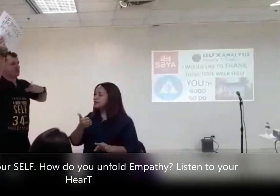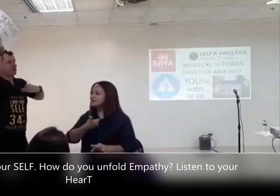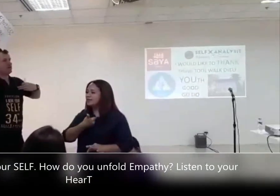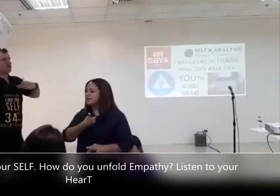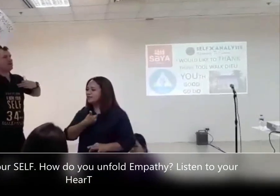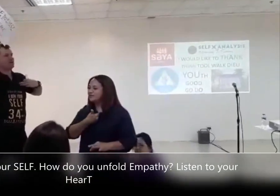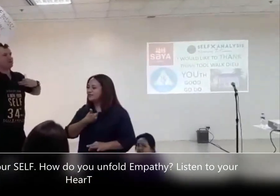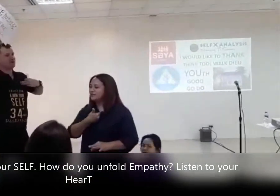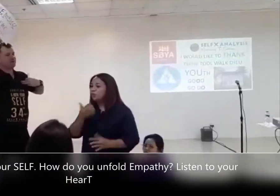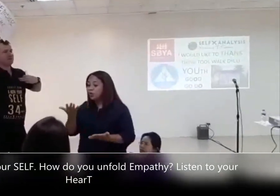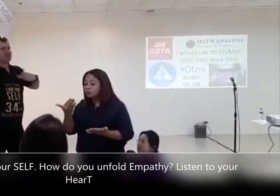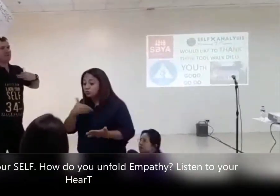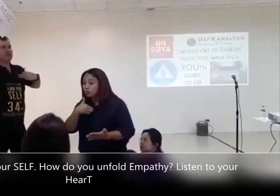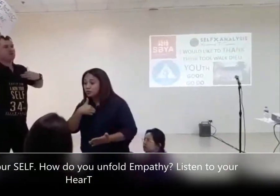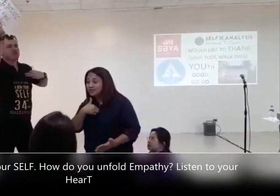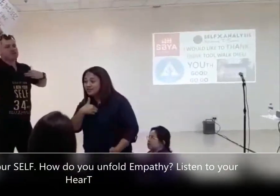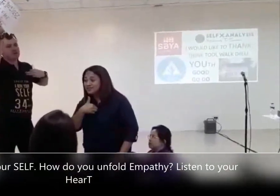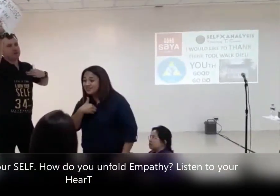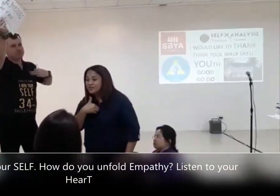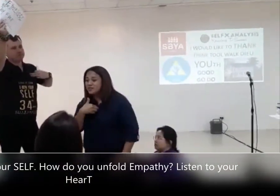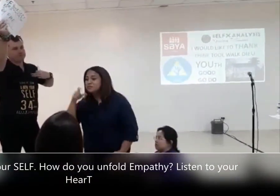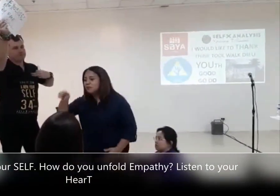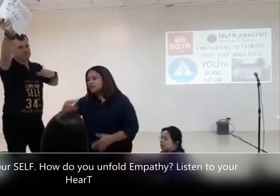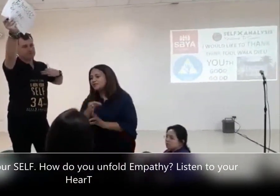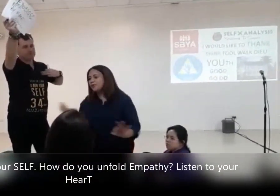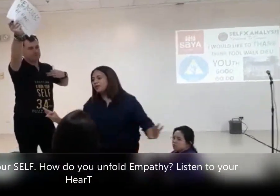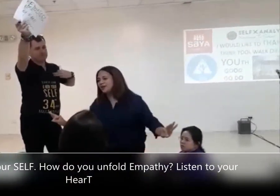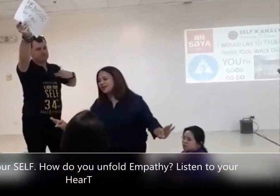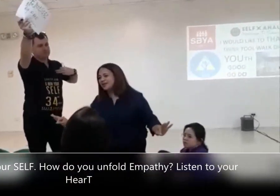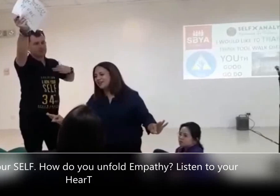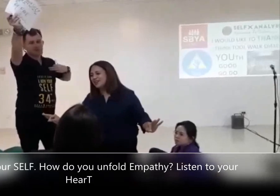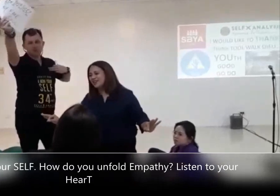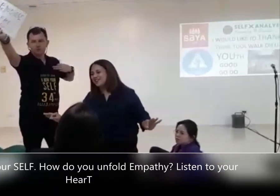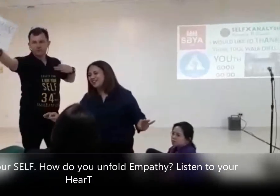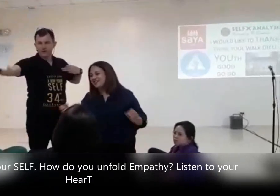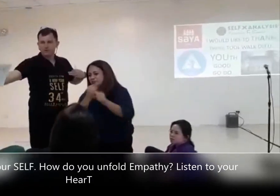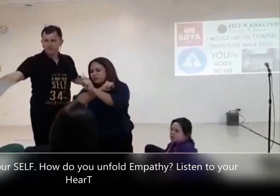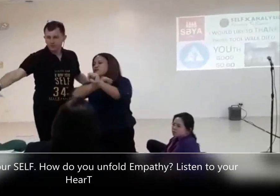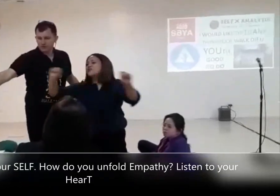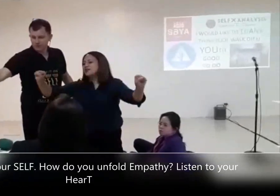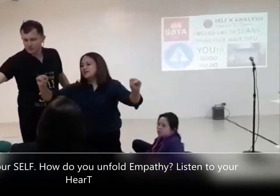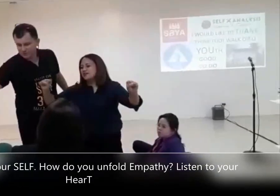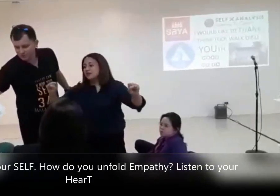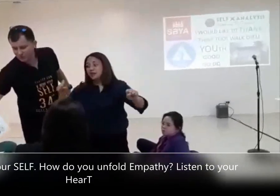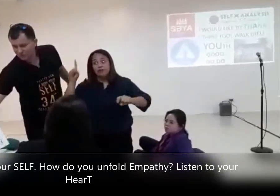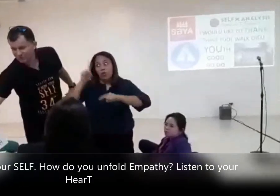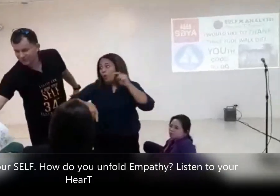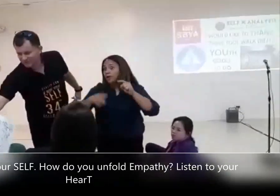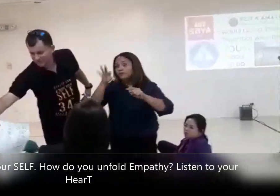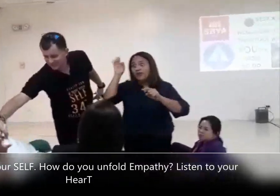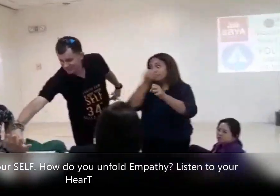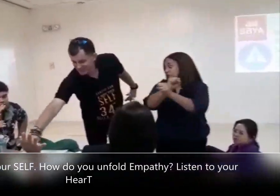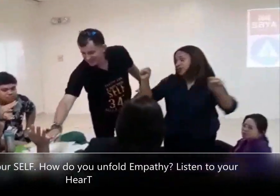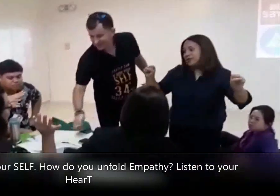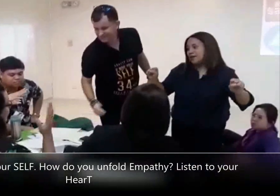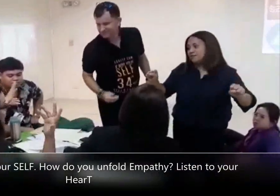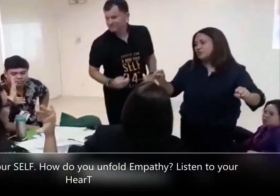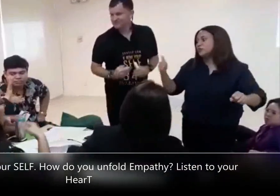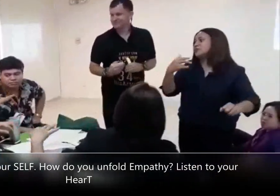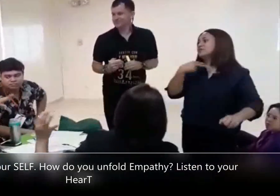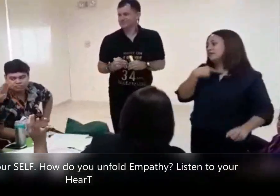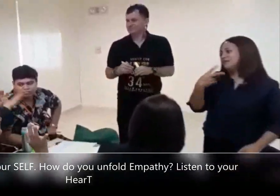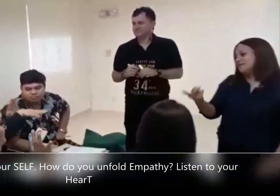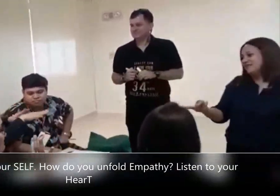soul? Soul is here. But you must be free. If you don't find your freedom, so that's for you. Exactly.